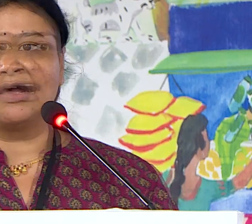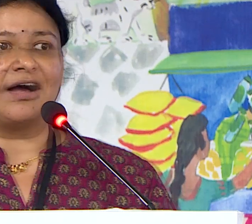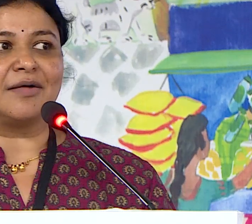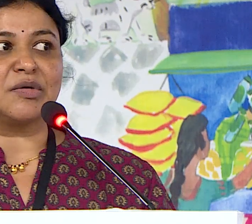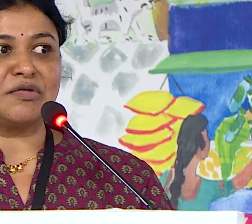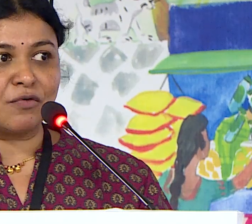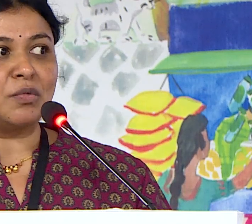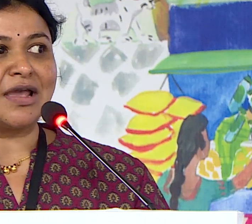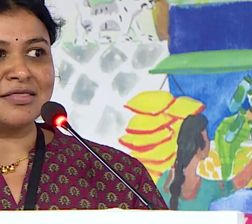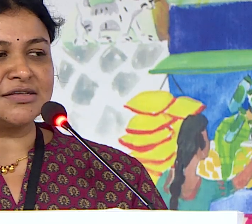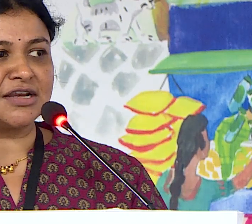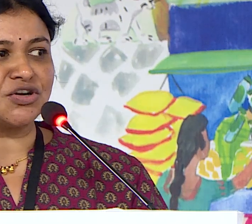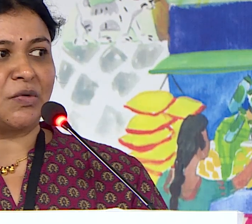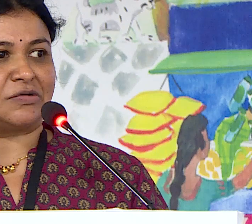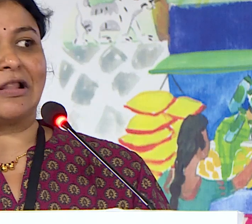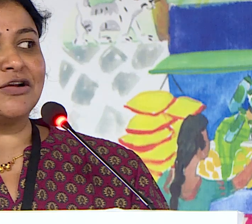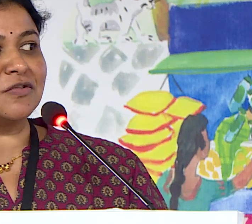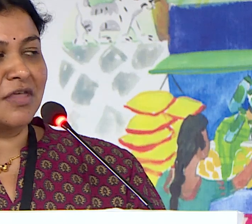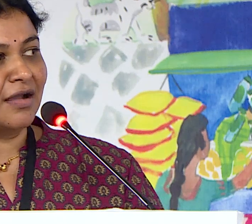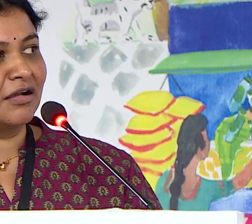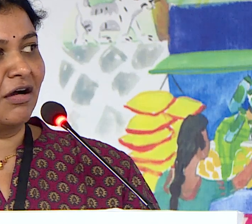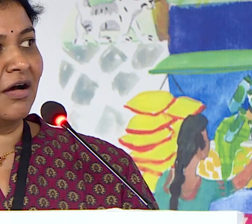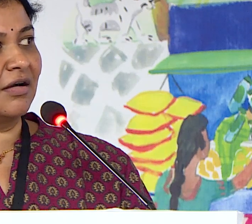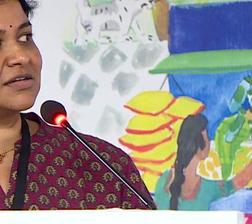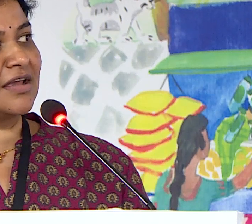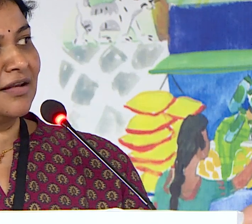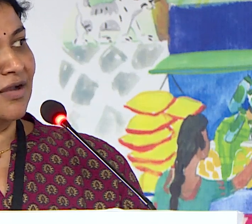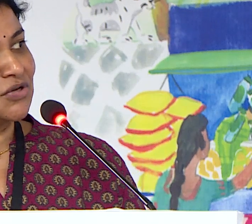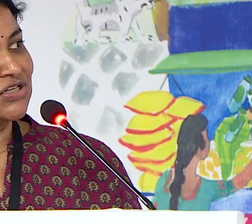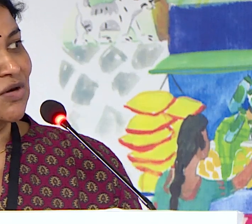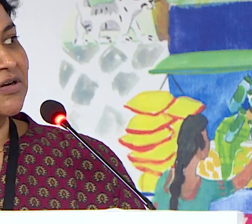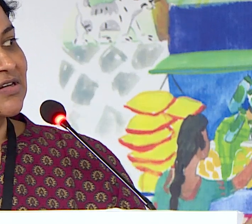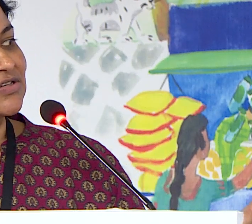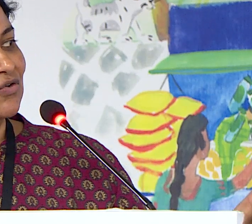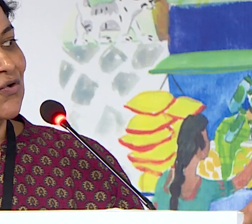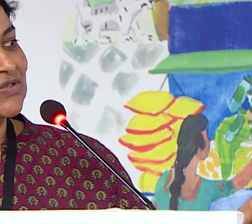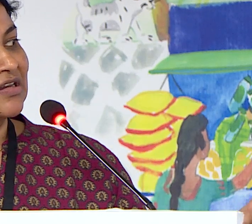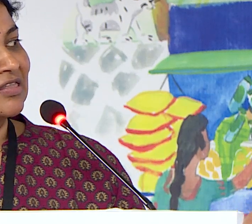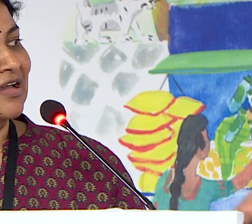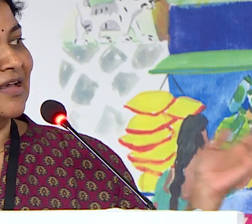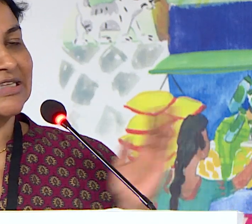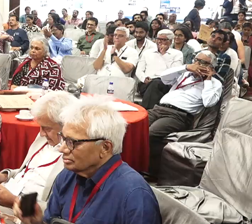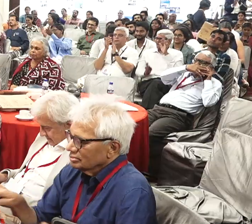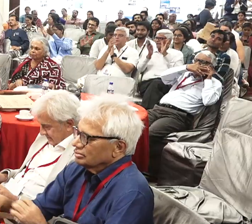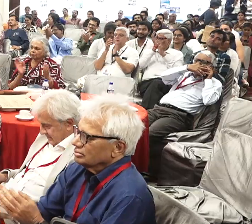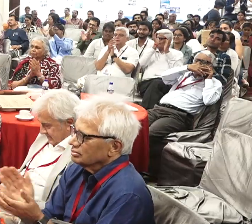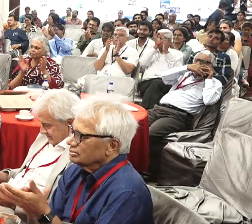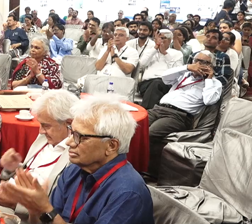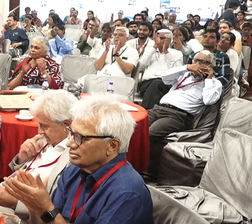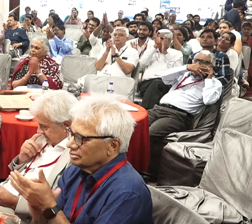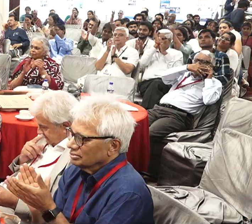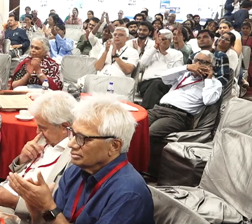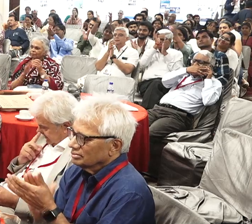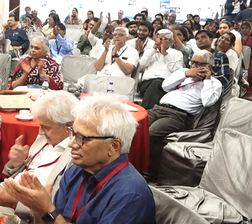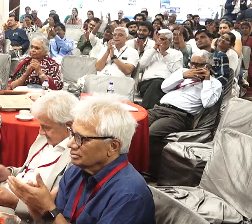day. But before we end the session, we'd like to thank our sign language interpreters, Rose, Nitya, and Silas,